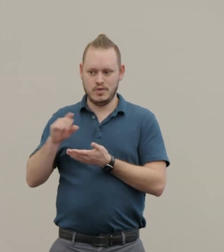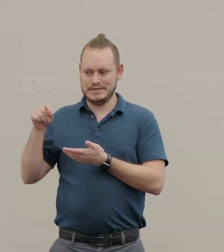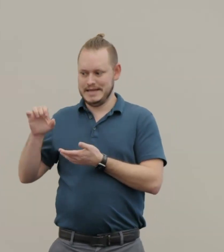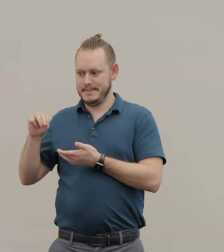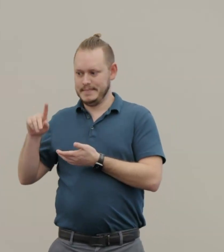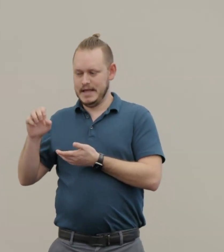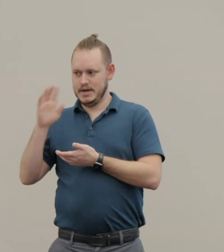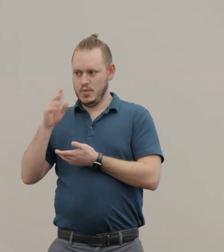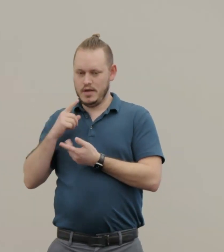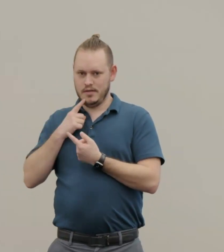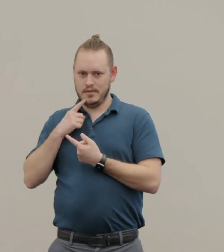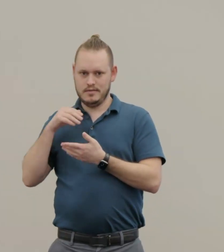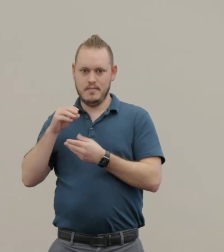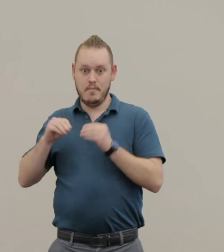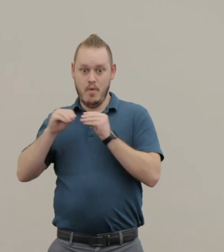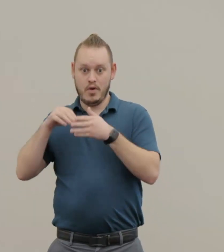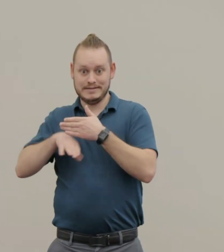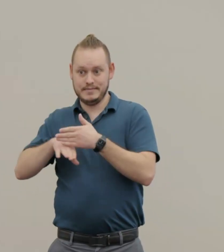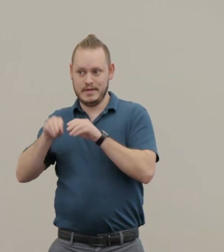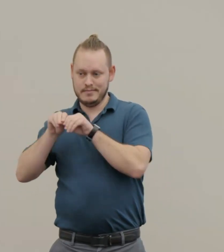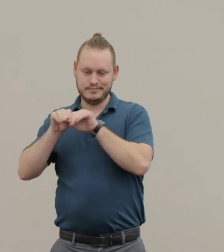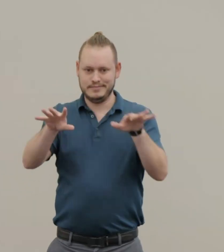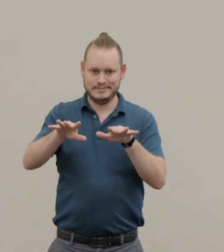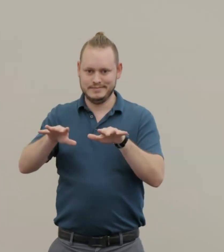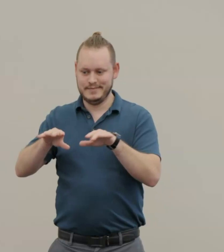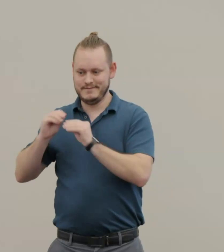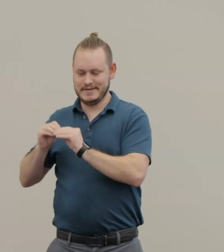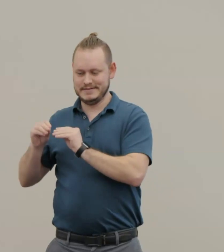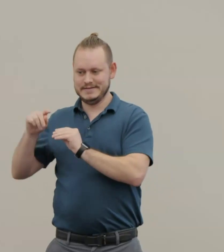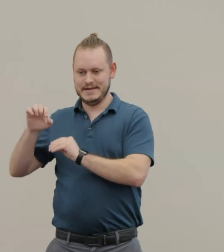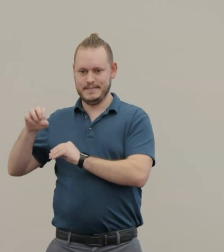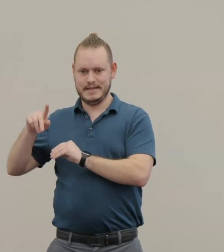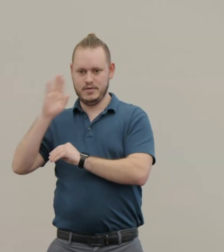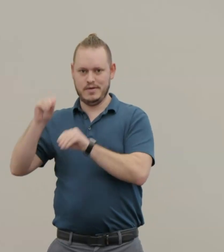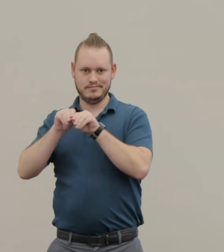systems if we address those higher in the prioritization list.